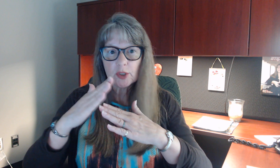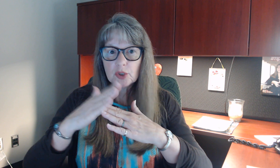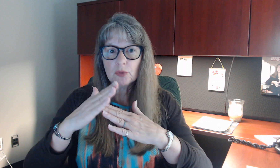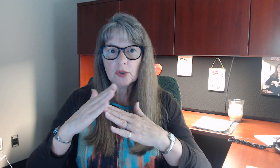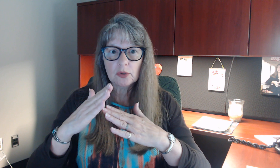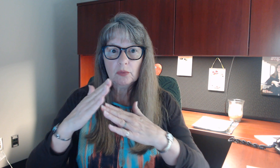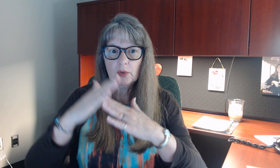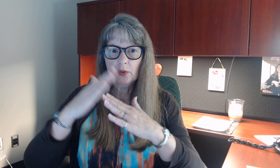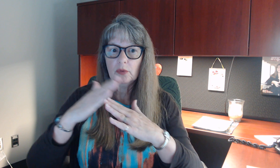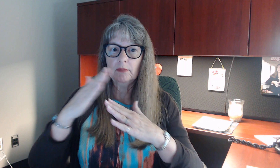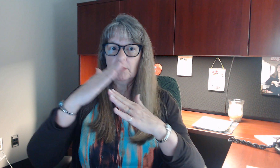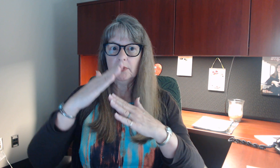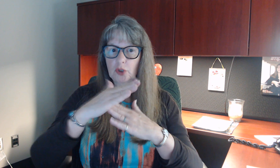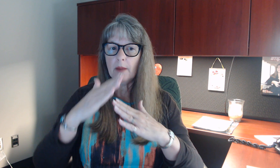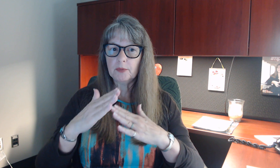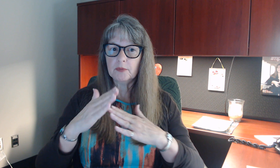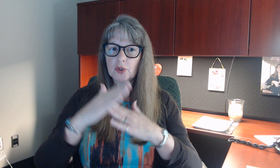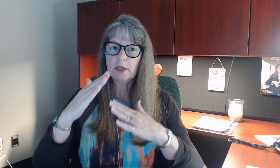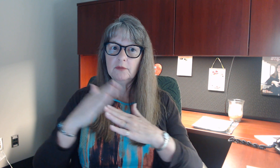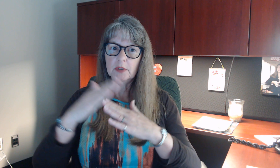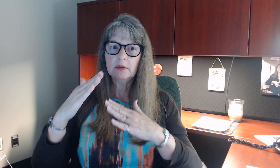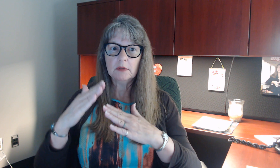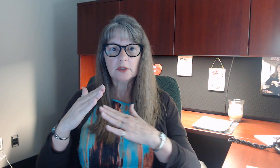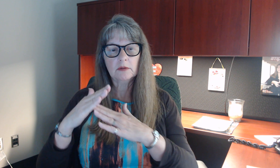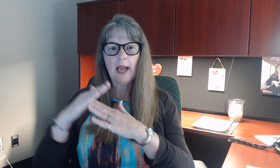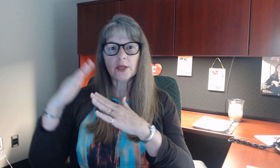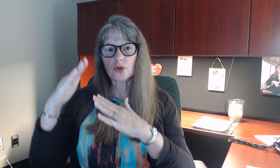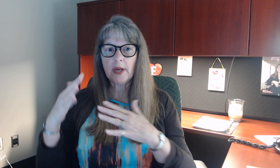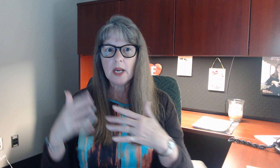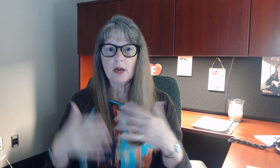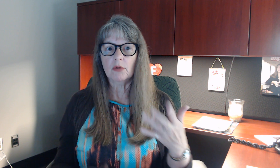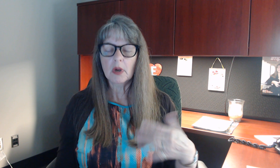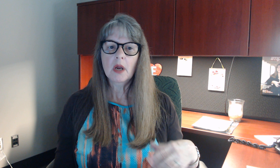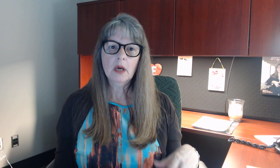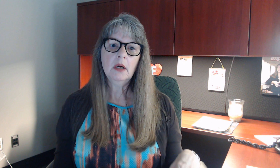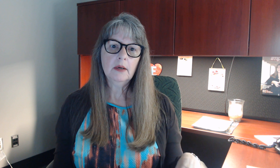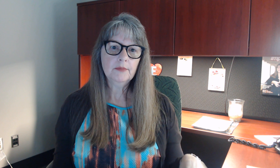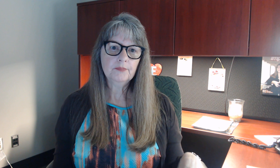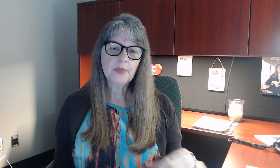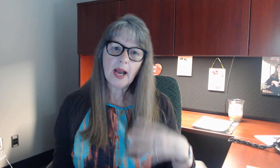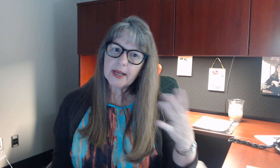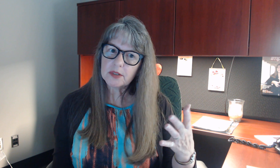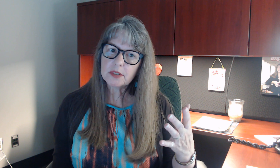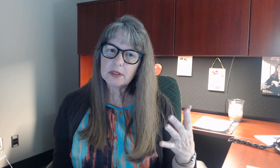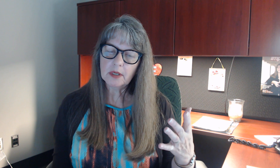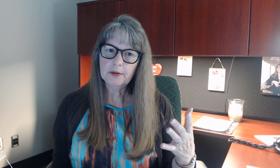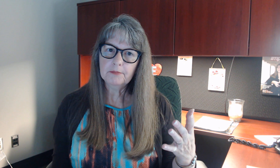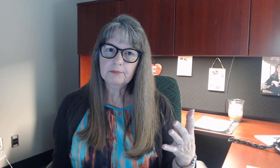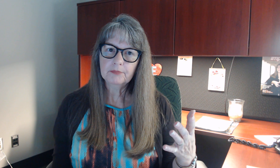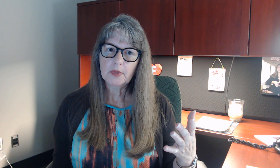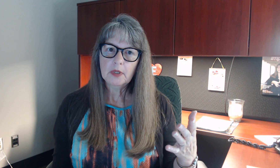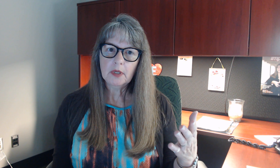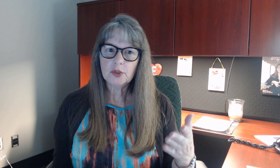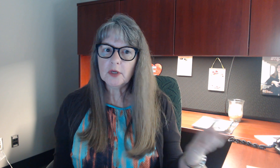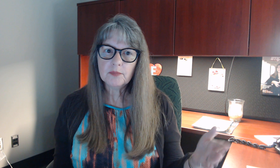you can do. You know, you achieved the highest grade or the highest